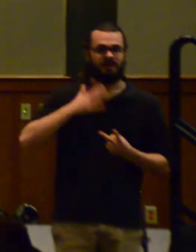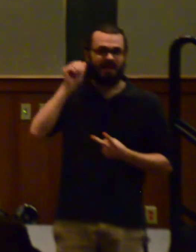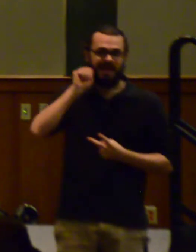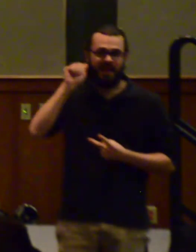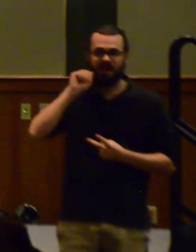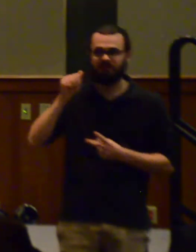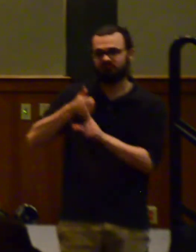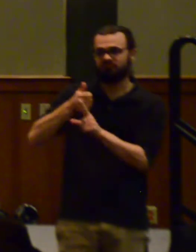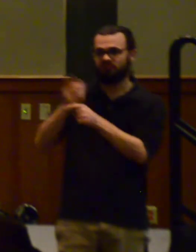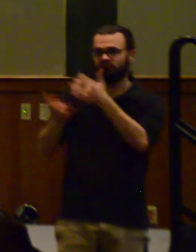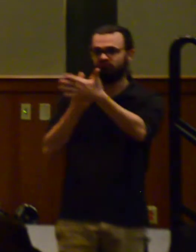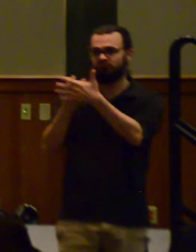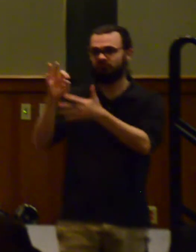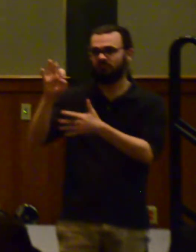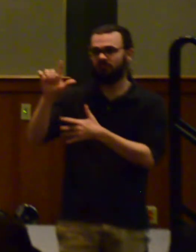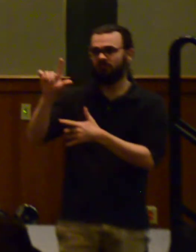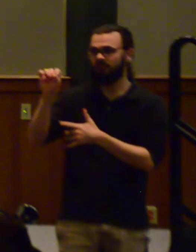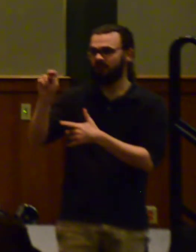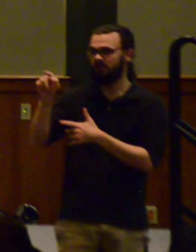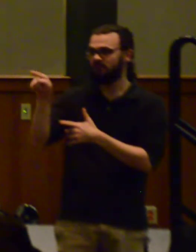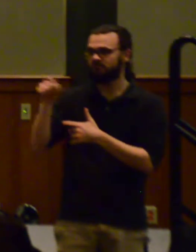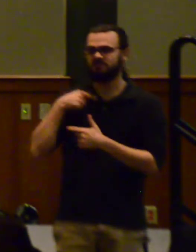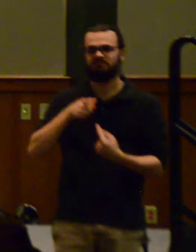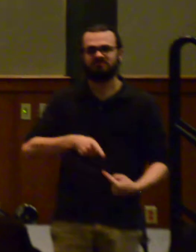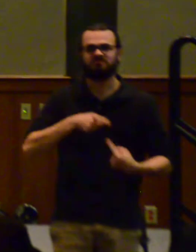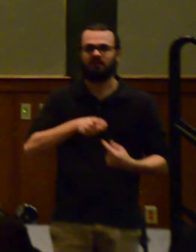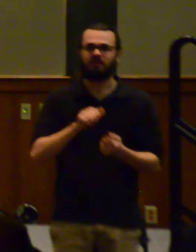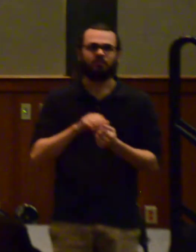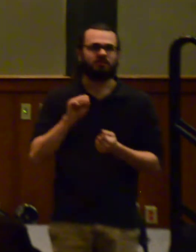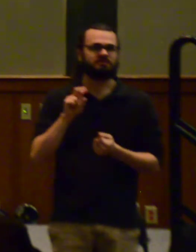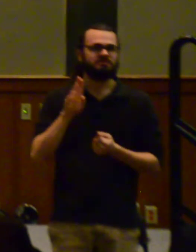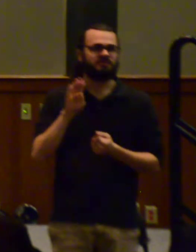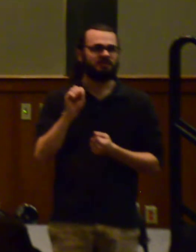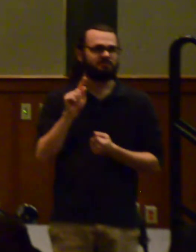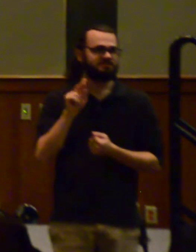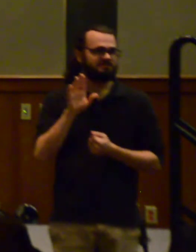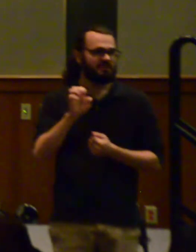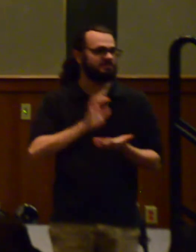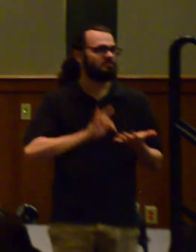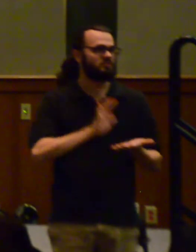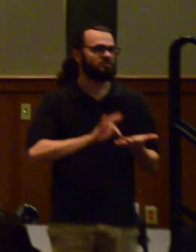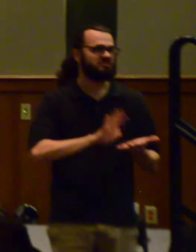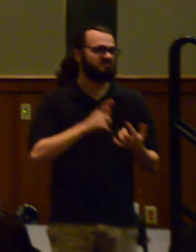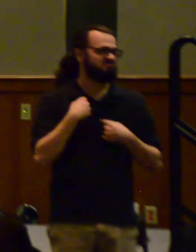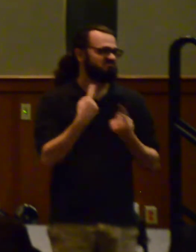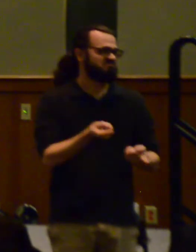she's been struggling with substance abuse since, I think, high school.